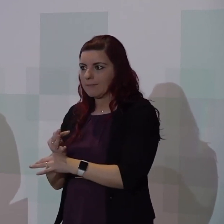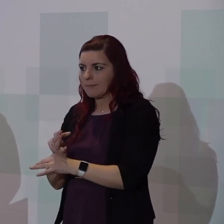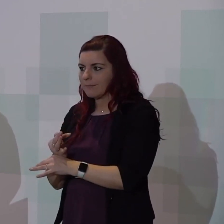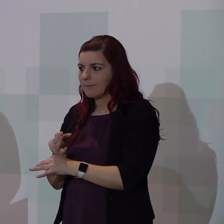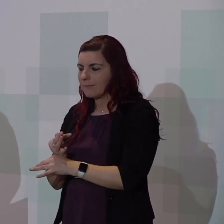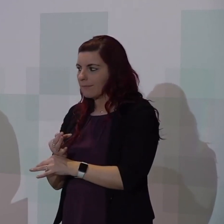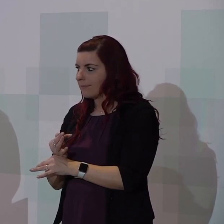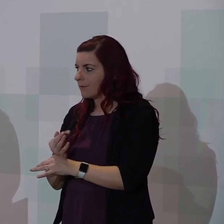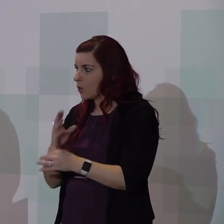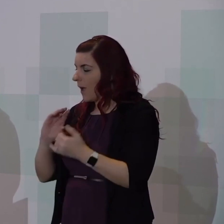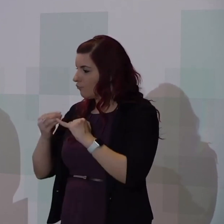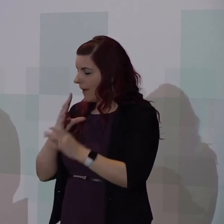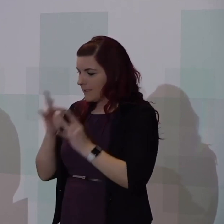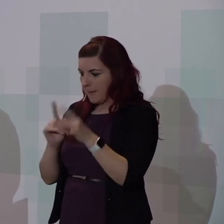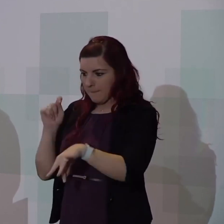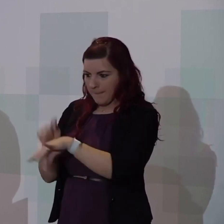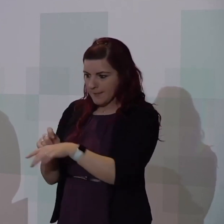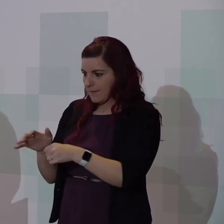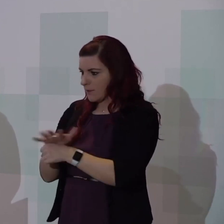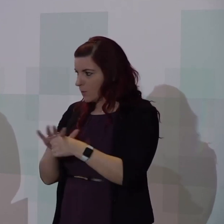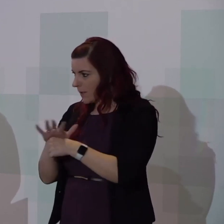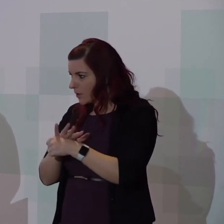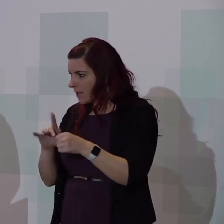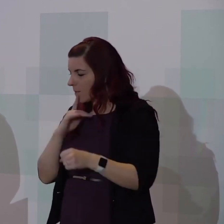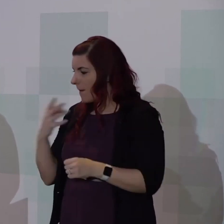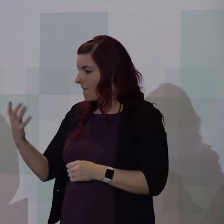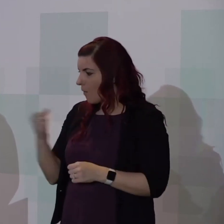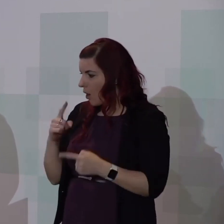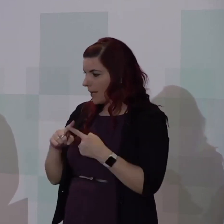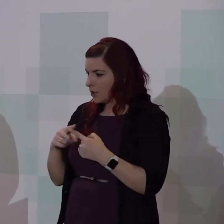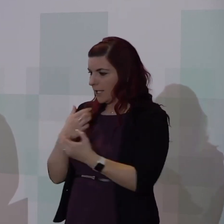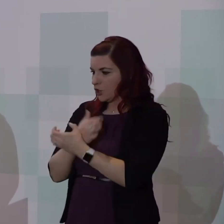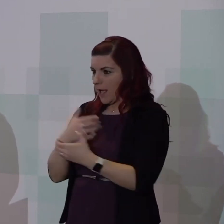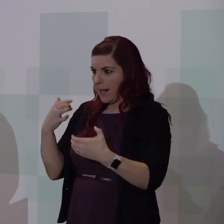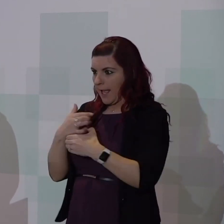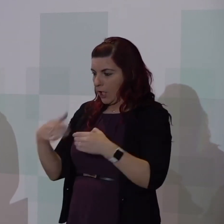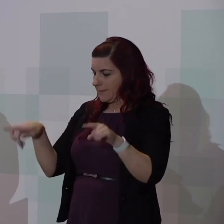I tried to make the best of it. My mortgage and my childcare costs were equal.